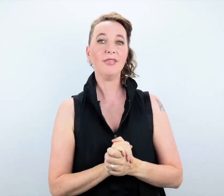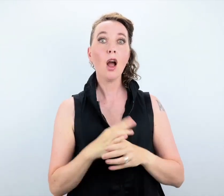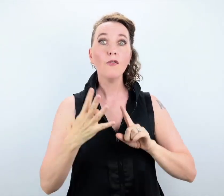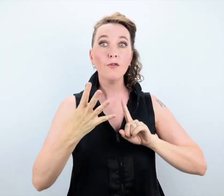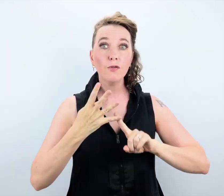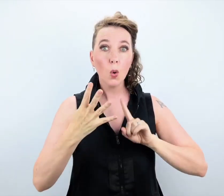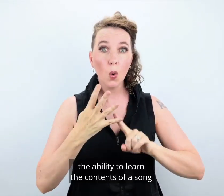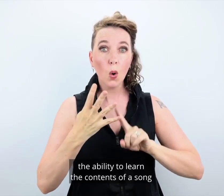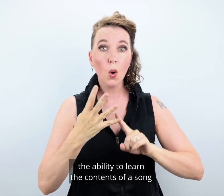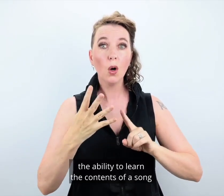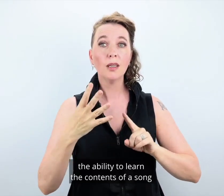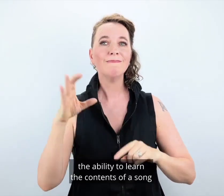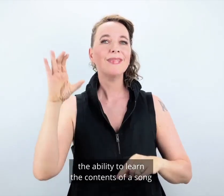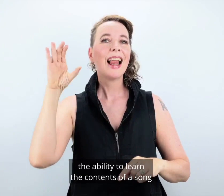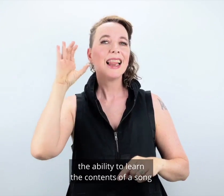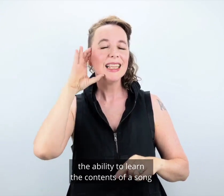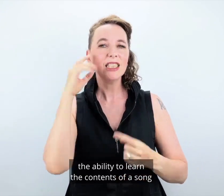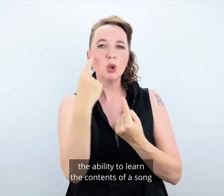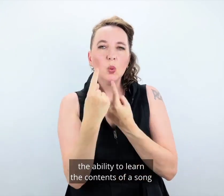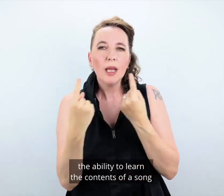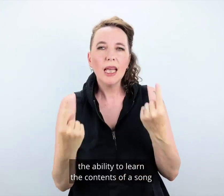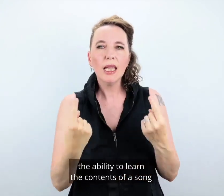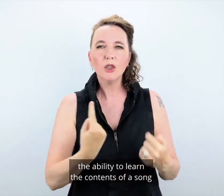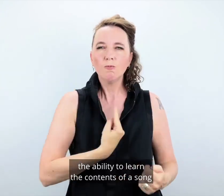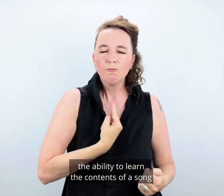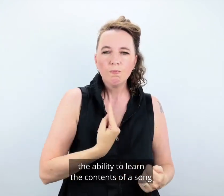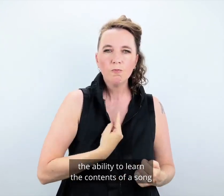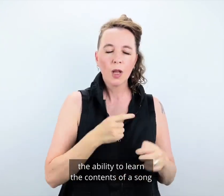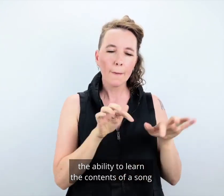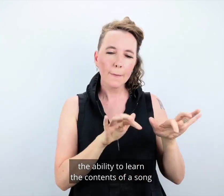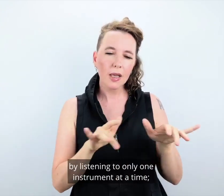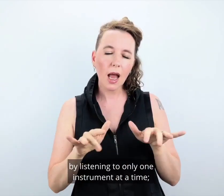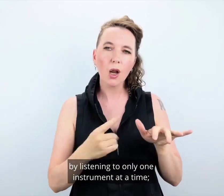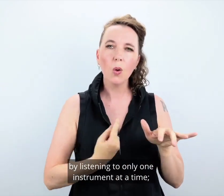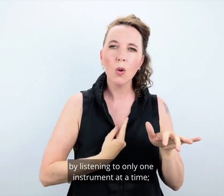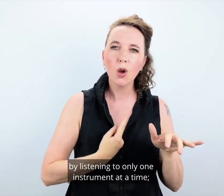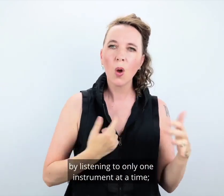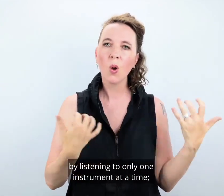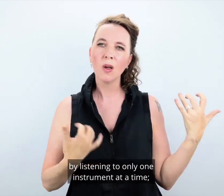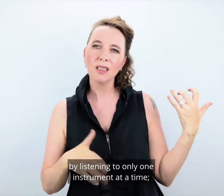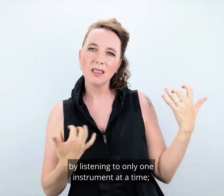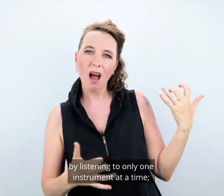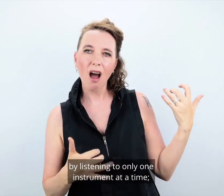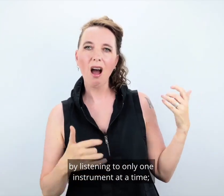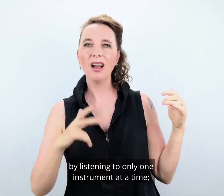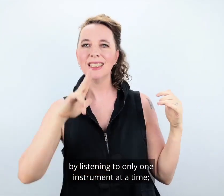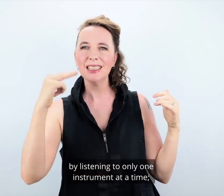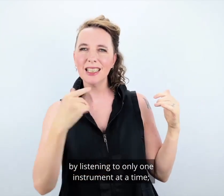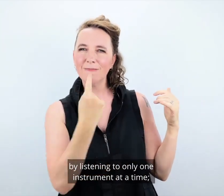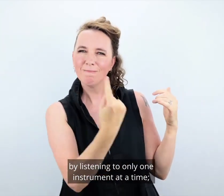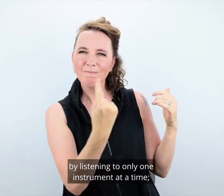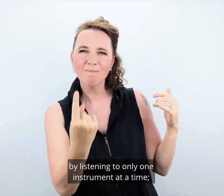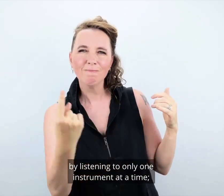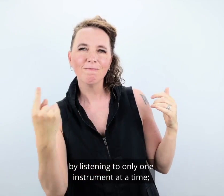The ability to learn the contents of a song by listening to only one instrument at a time.